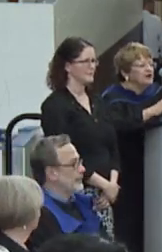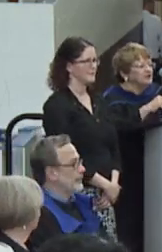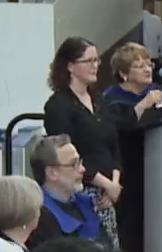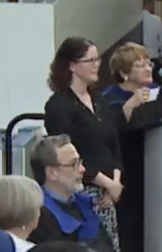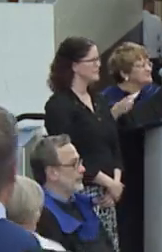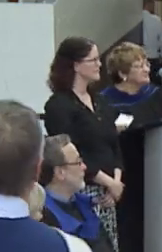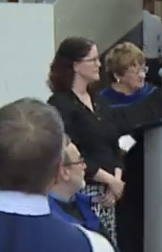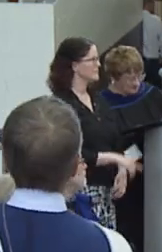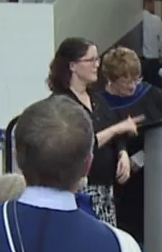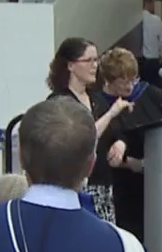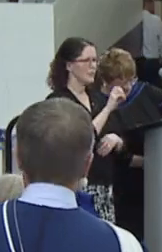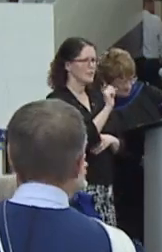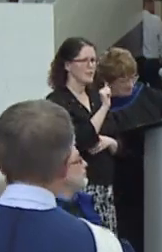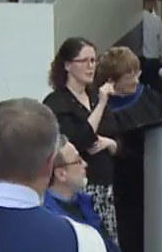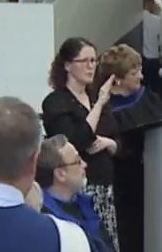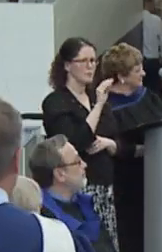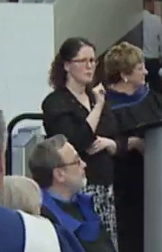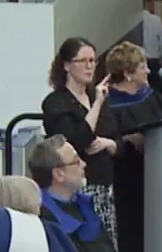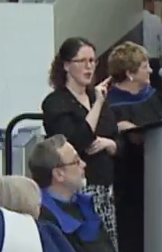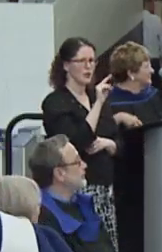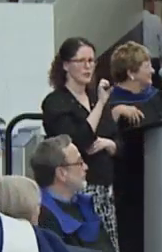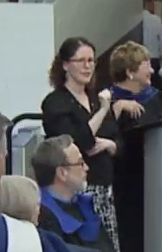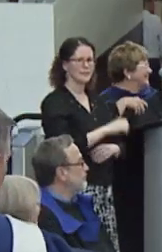Lisa Barnes.